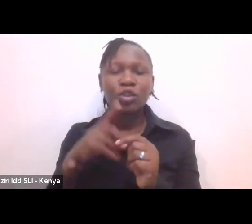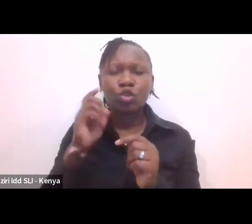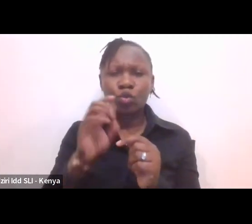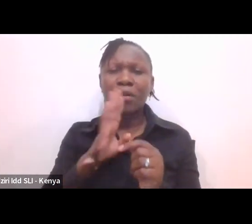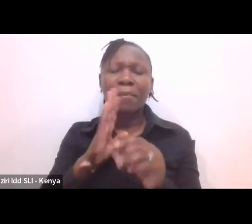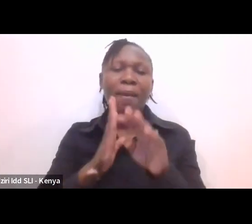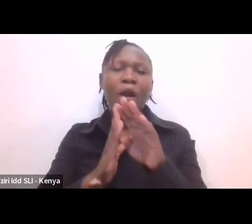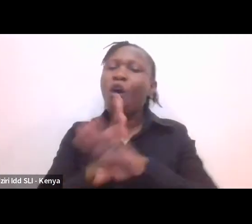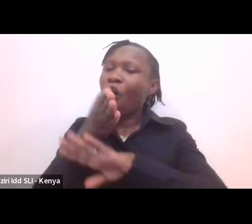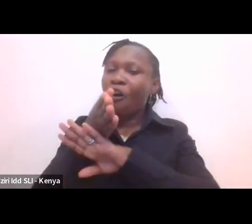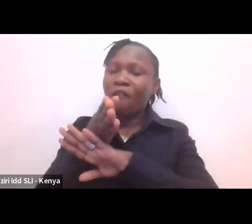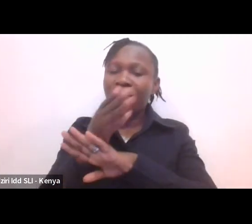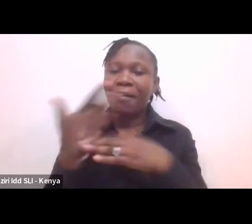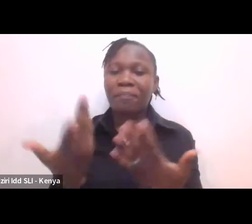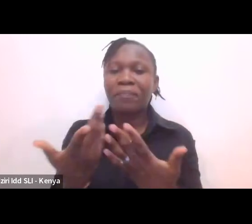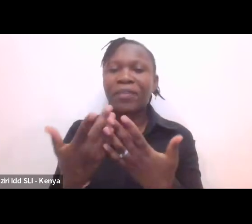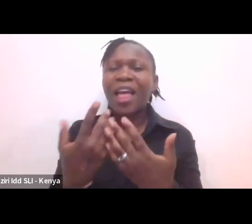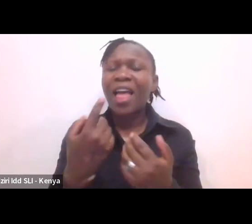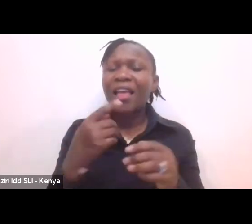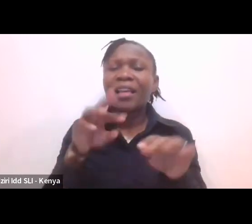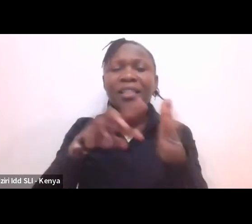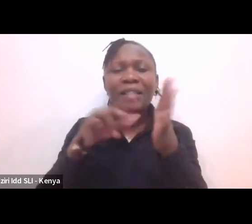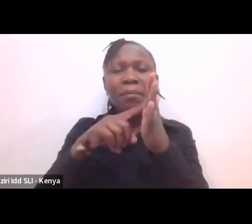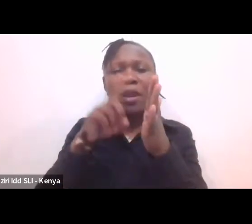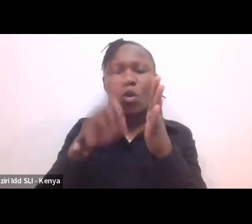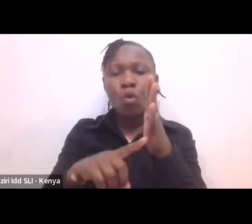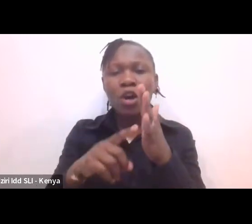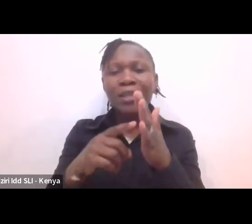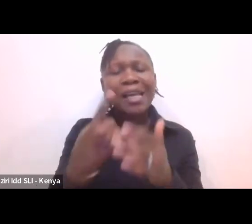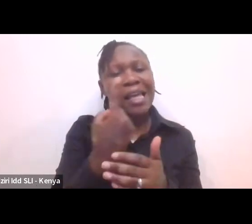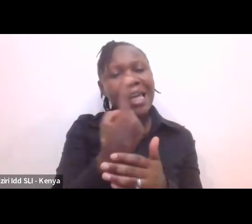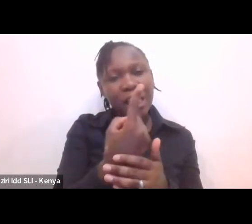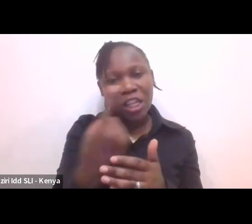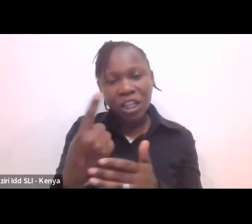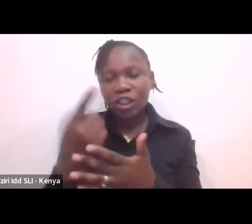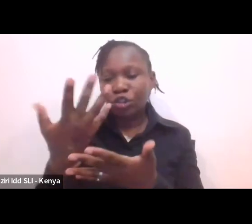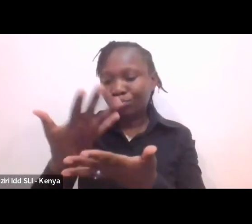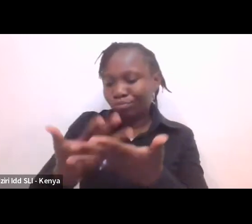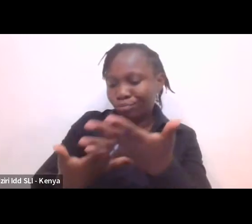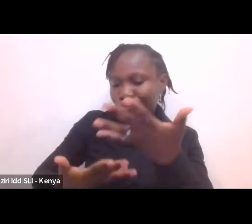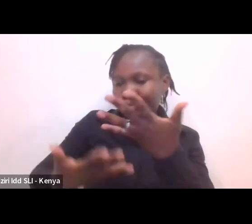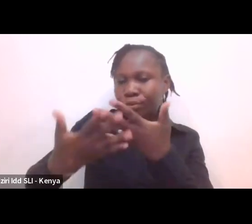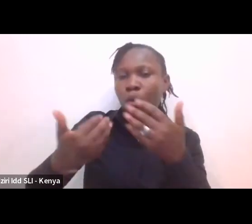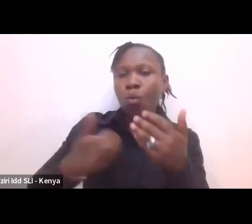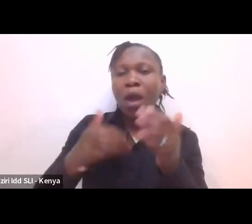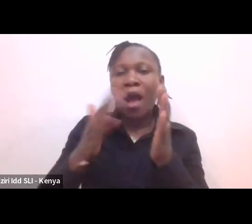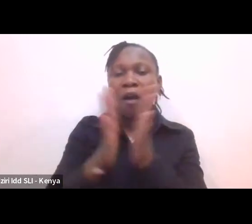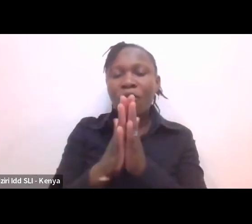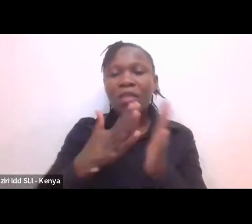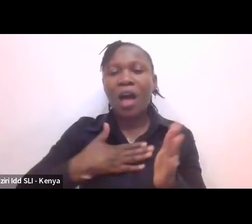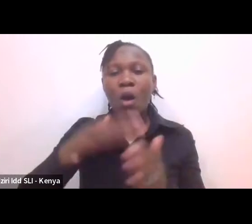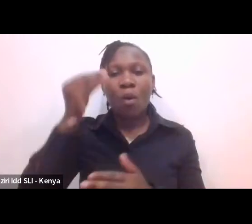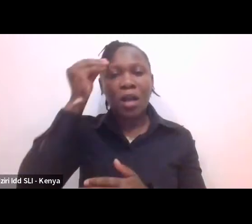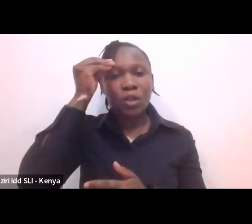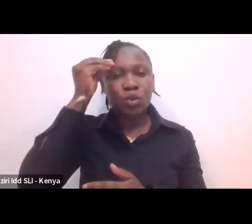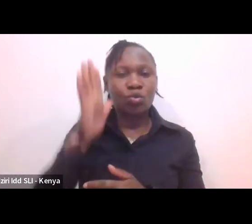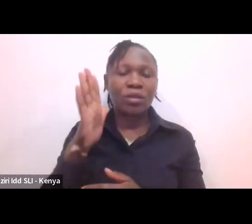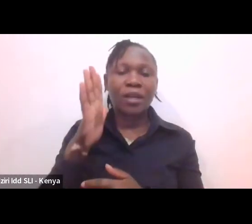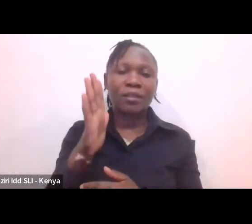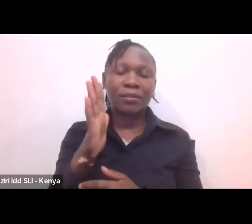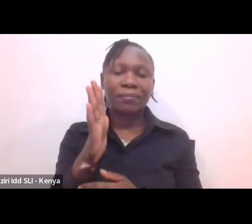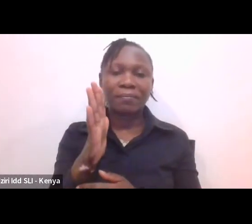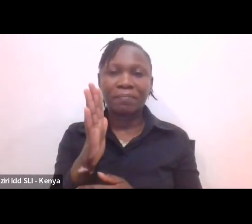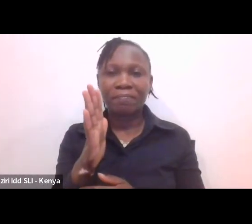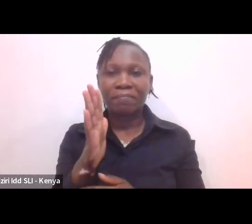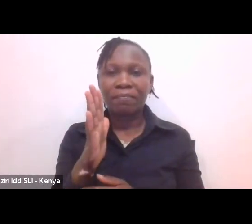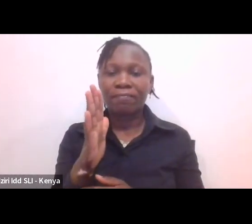means every single interaction that we have with our students. No, more